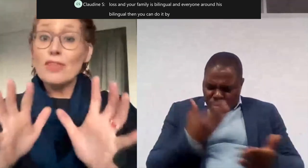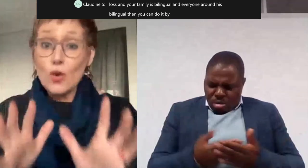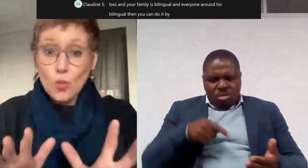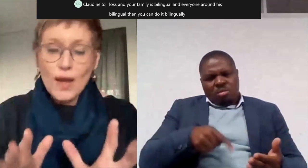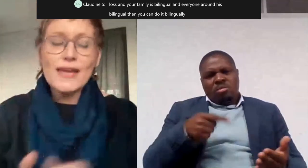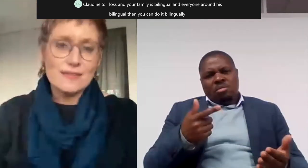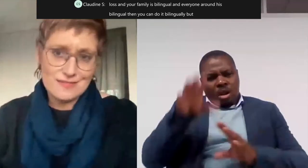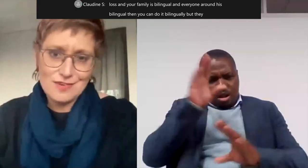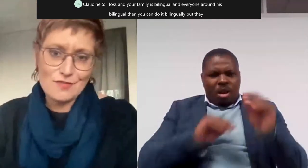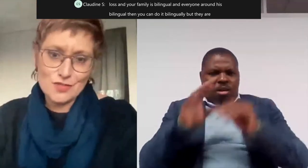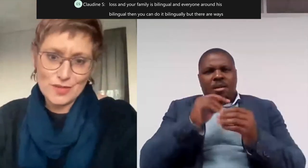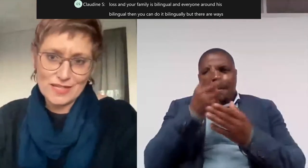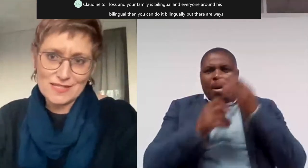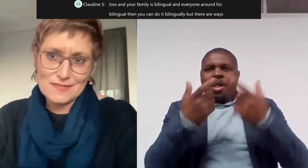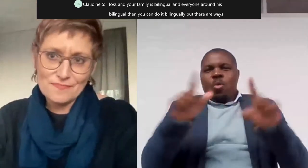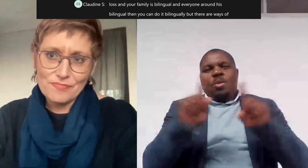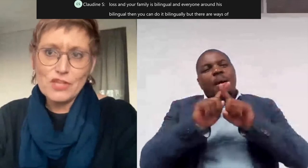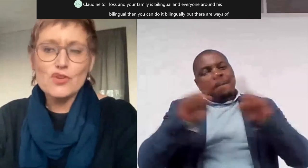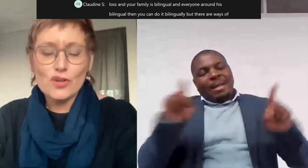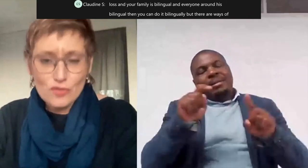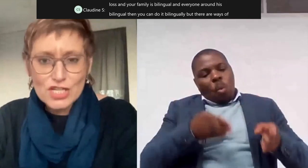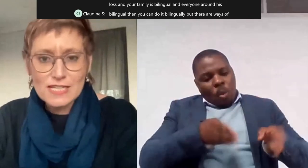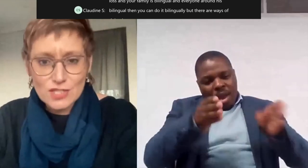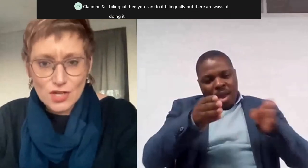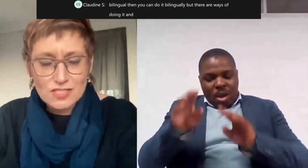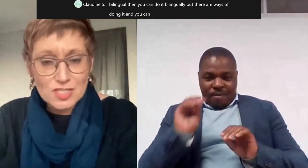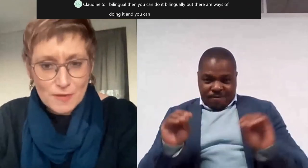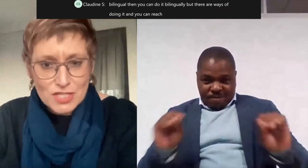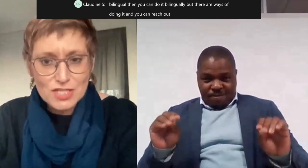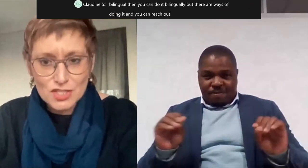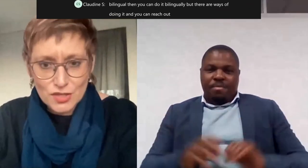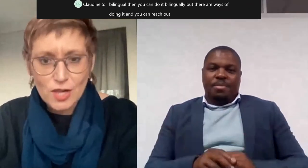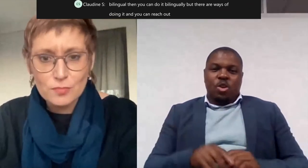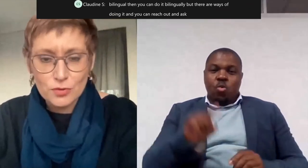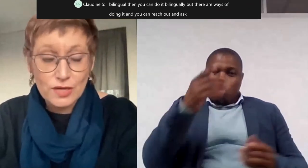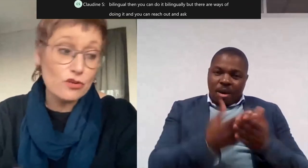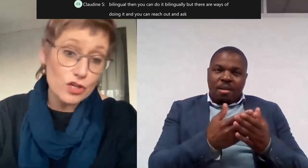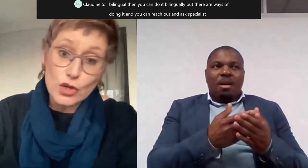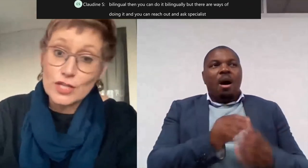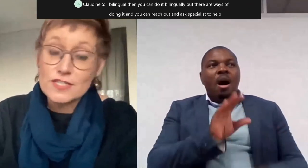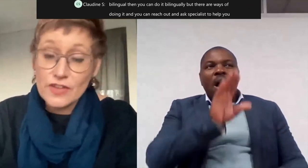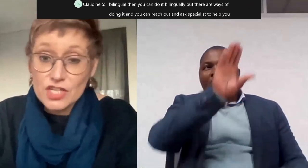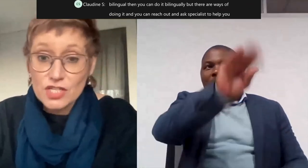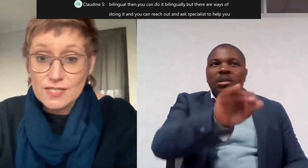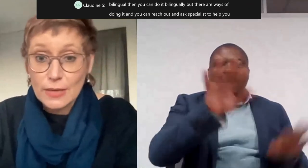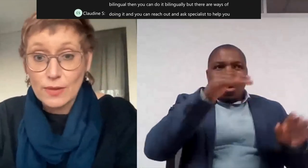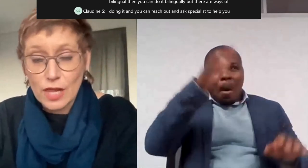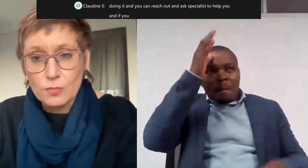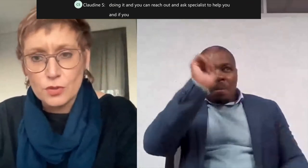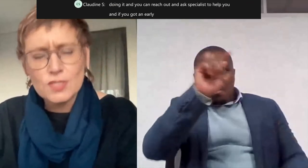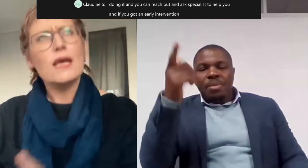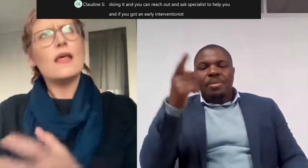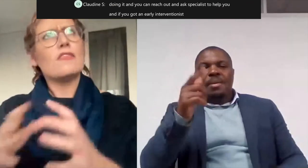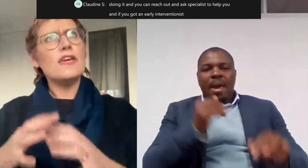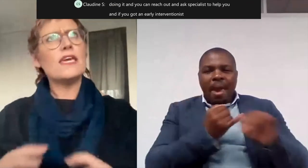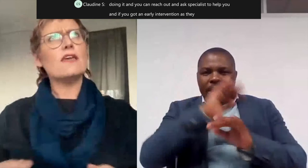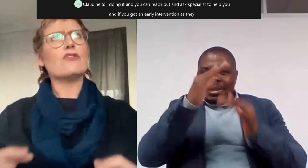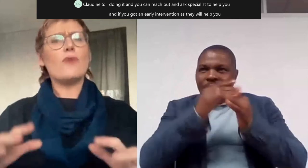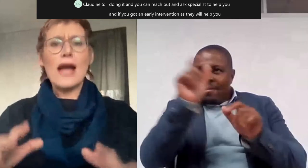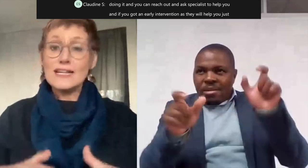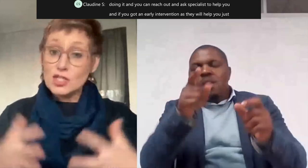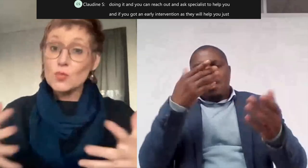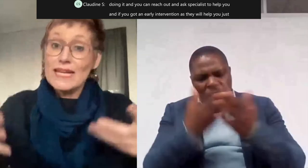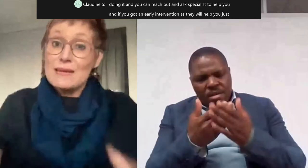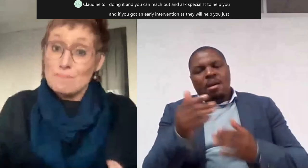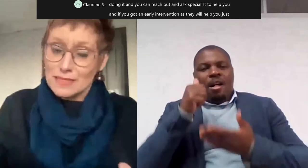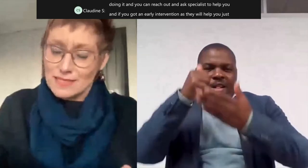bilingually, but there are ways of doing it. And you can reach out and ask specialists to help you. And if you've got an early interventionist, they will help you. Just